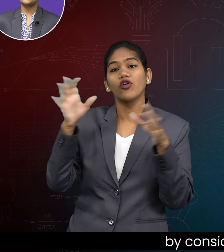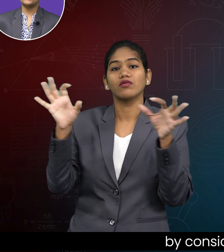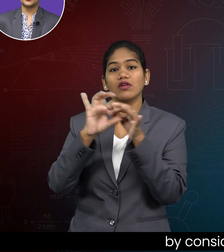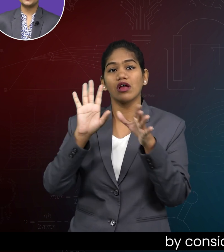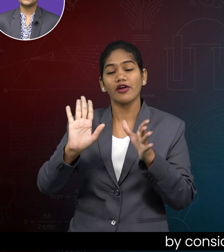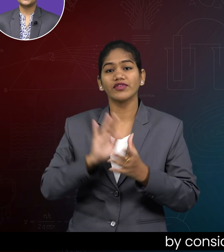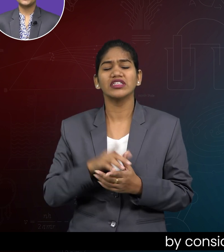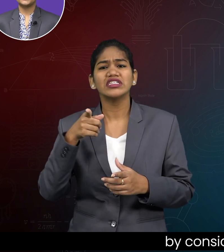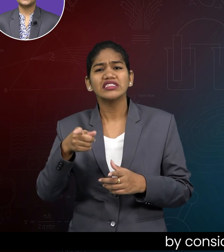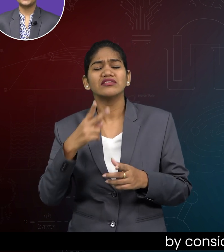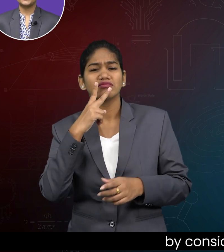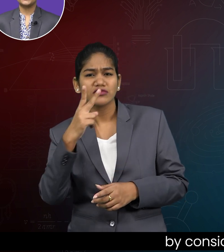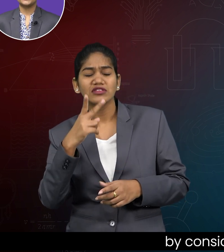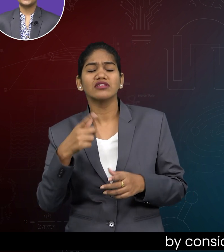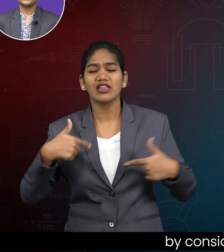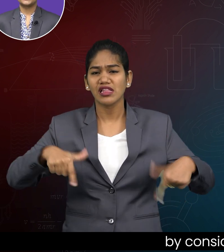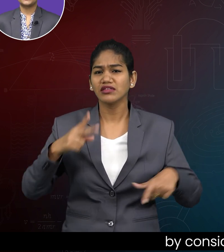an activity.